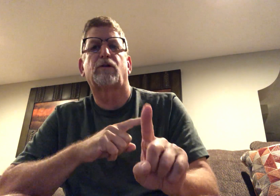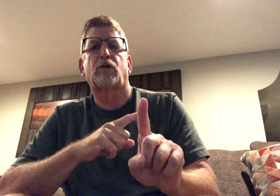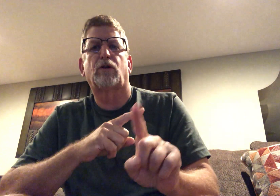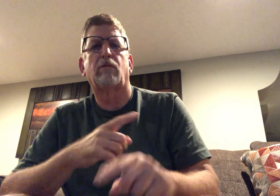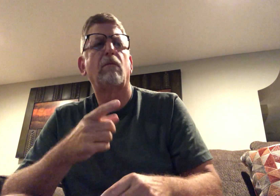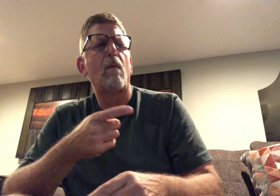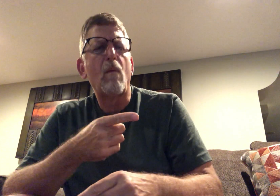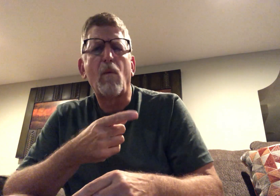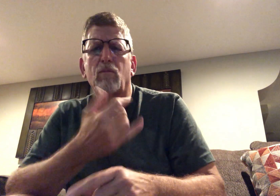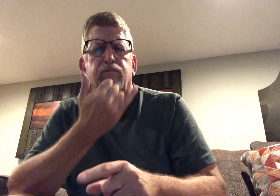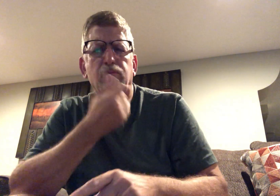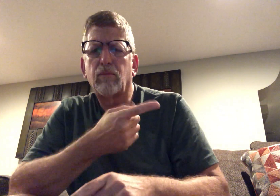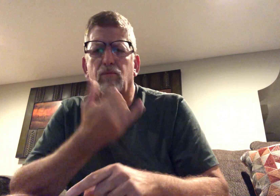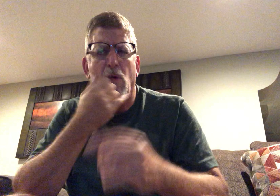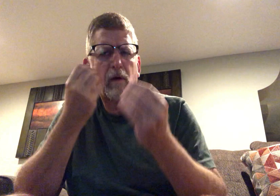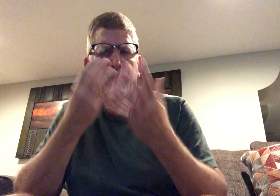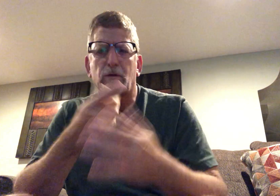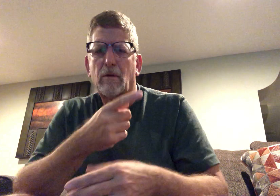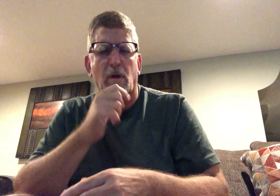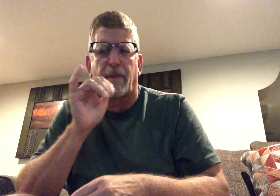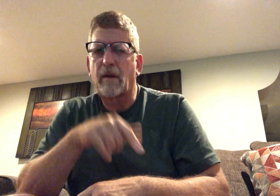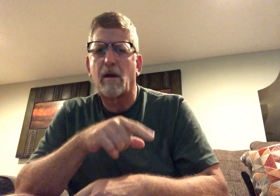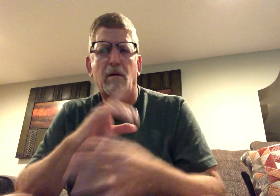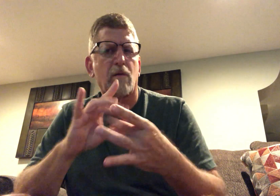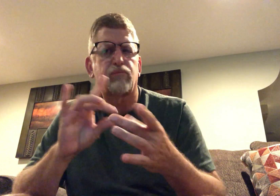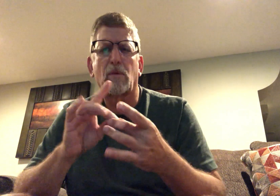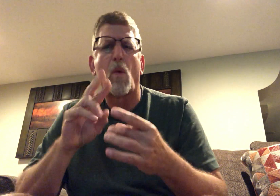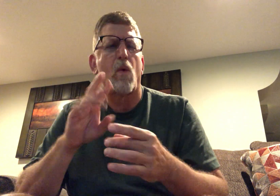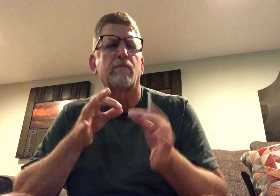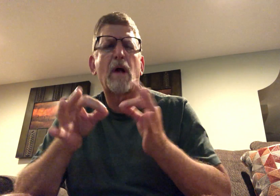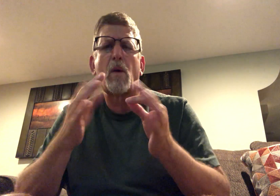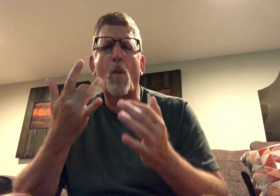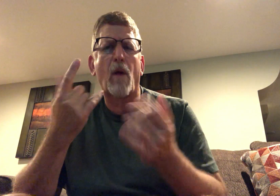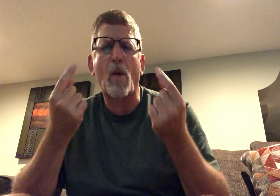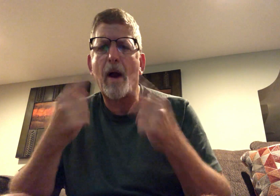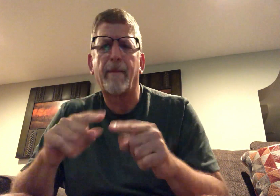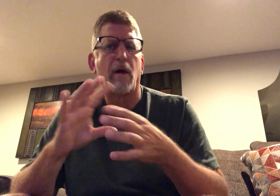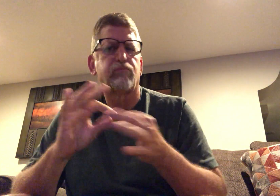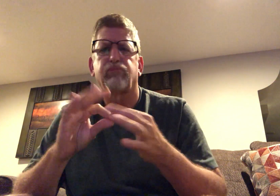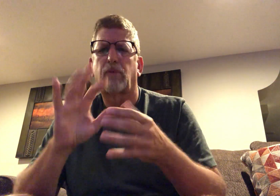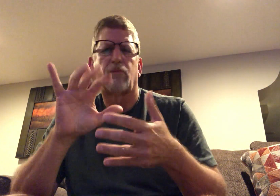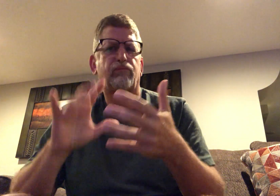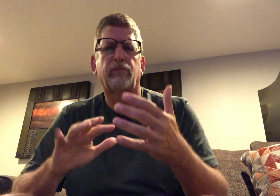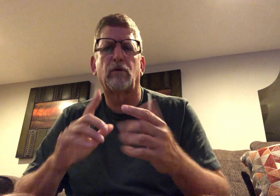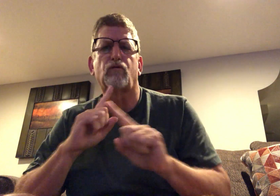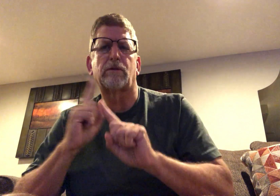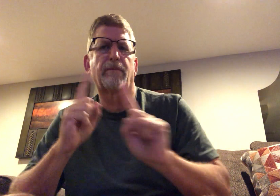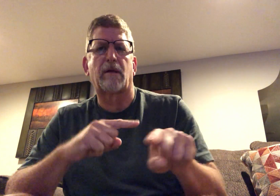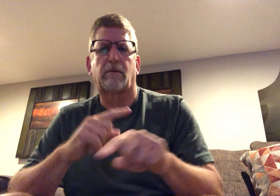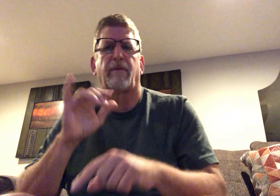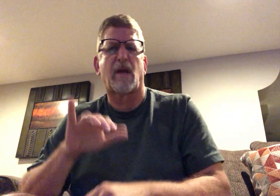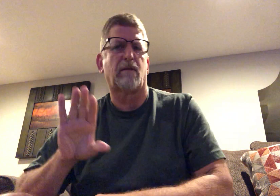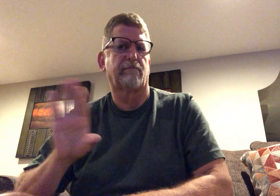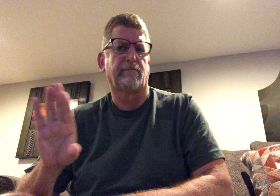Introducing infusions from Chicken of the Sea. Tuna infused with real herbs and spices. Packed with 20 grams of